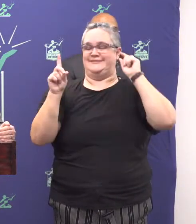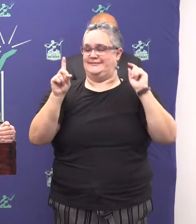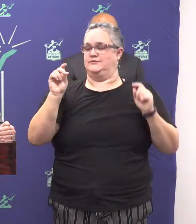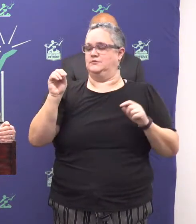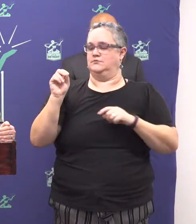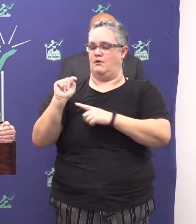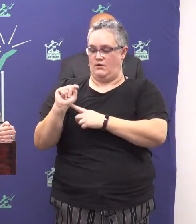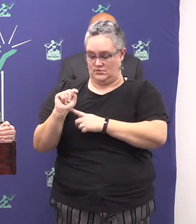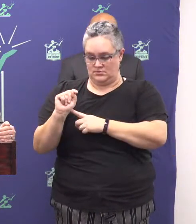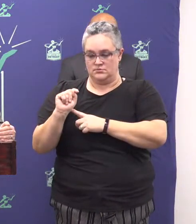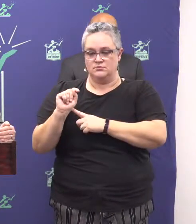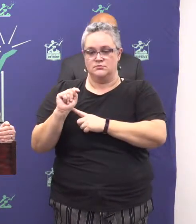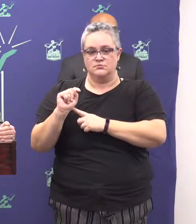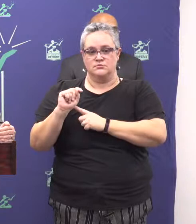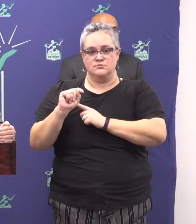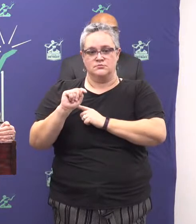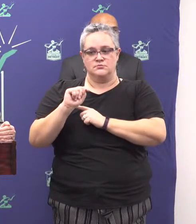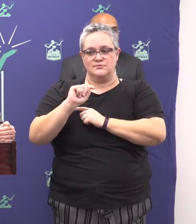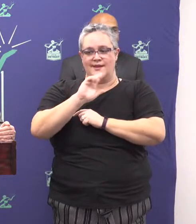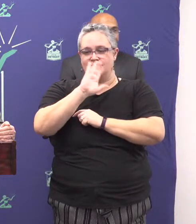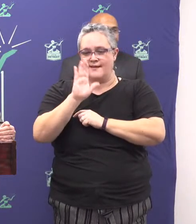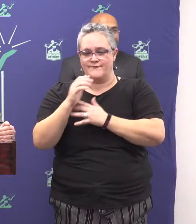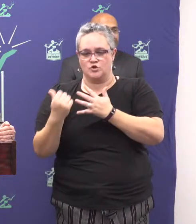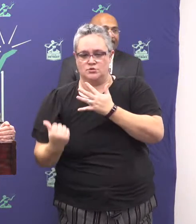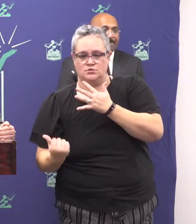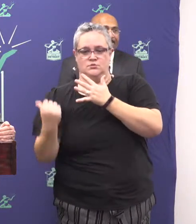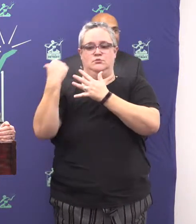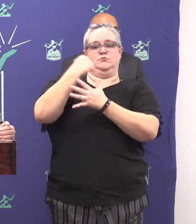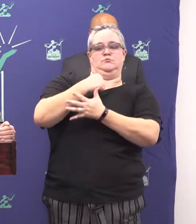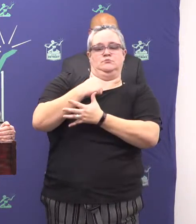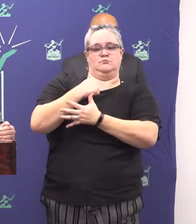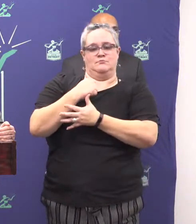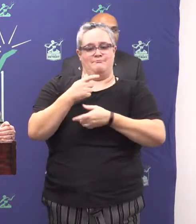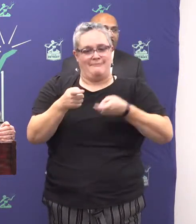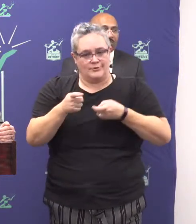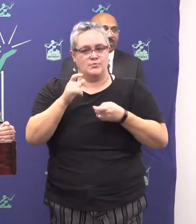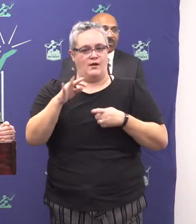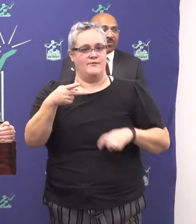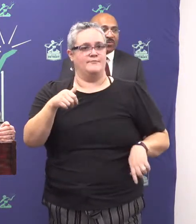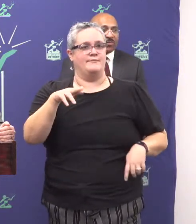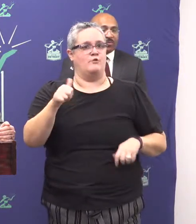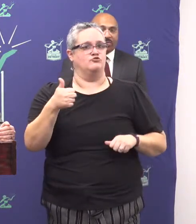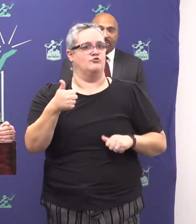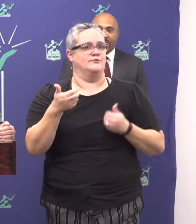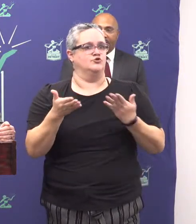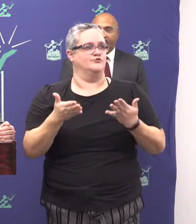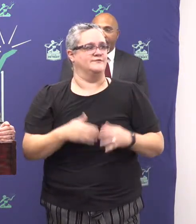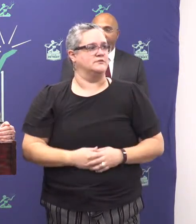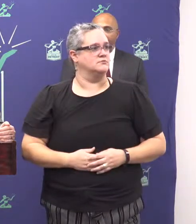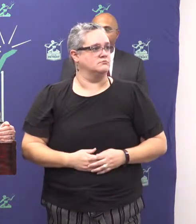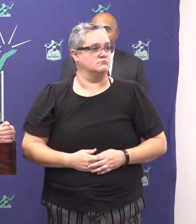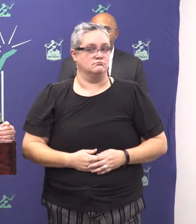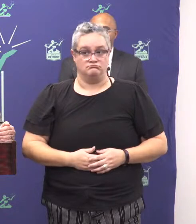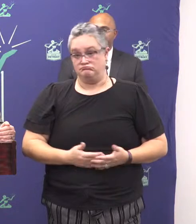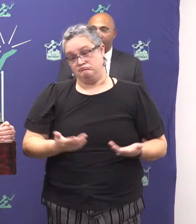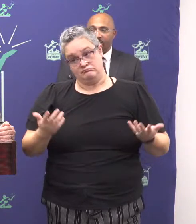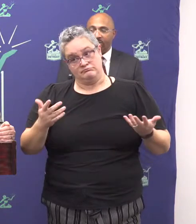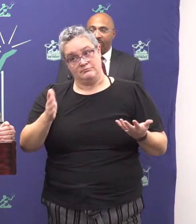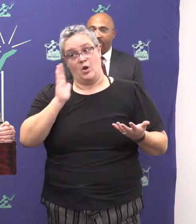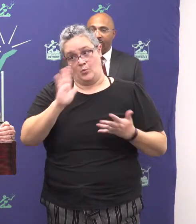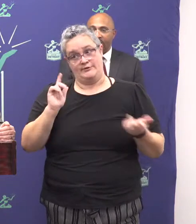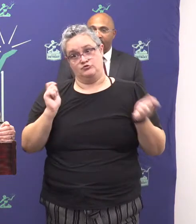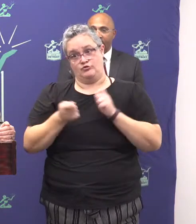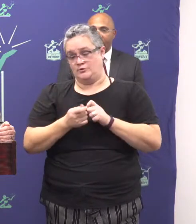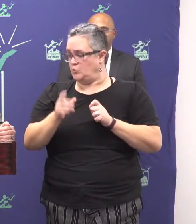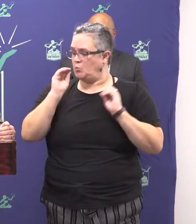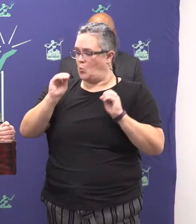placed the same priority in the management of paratransit service. But I can tell you that's about to change. I don't have